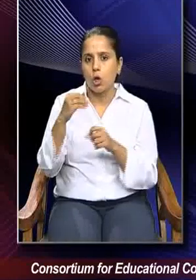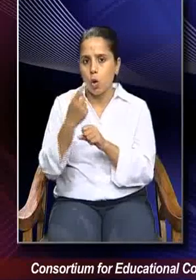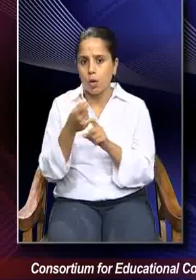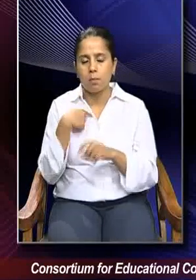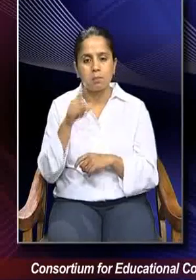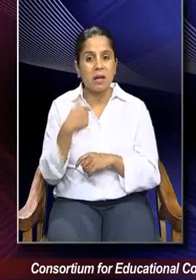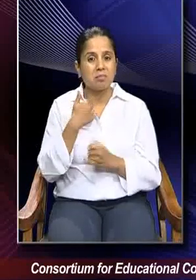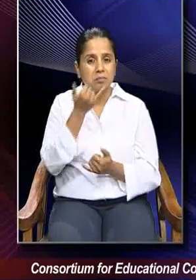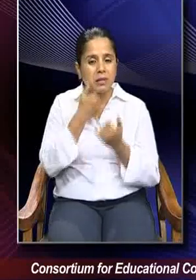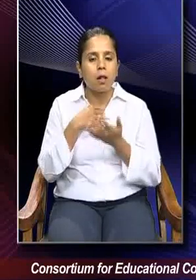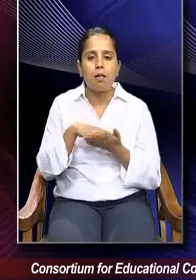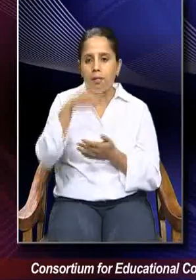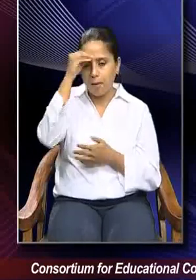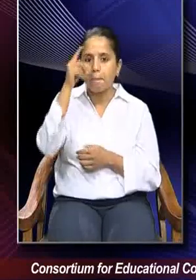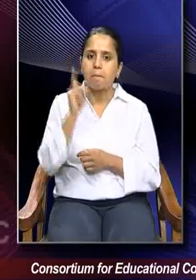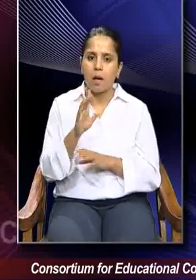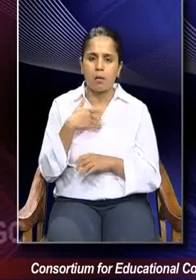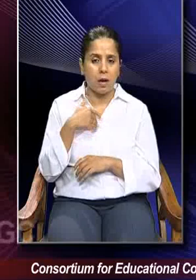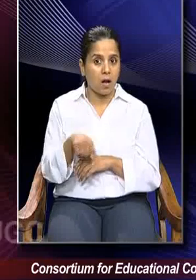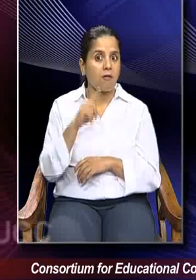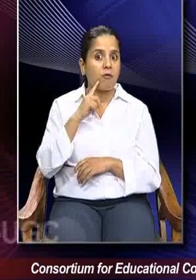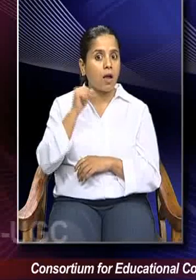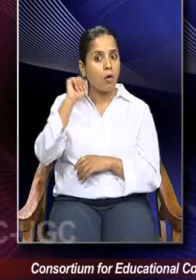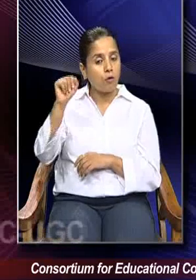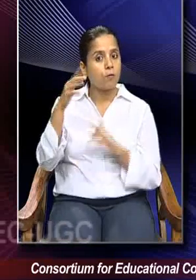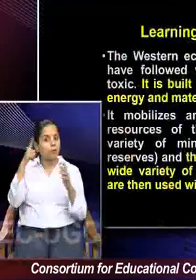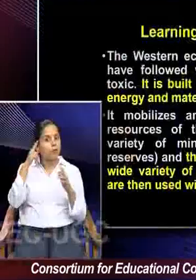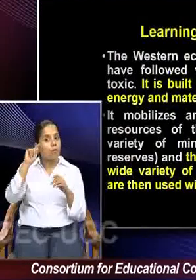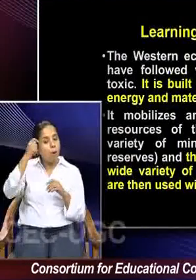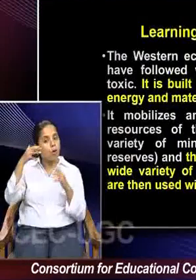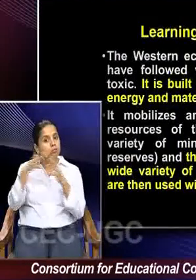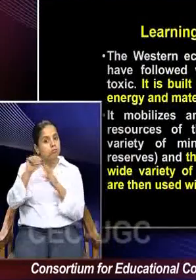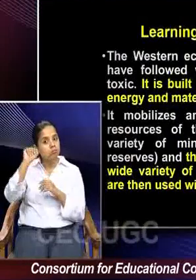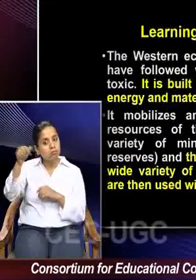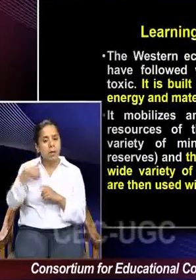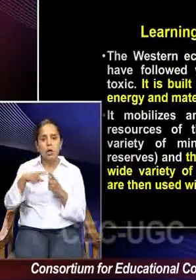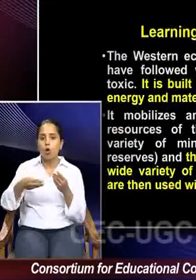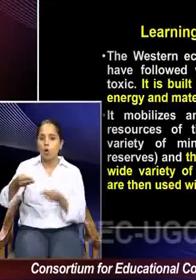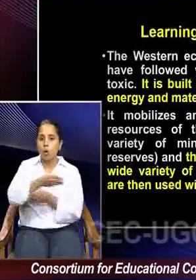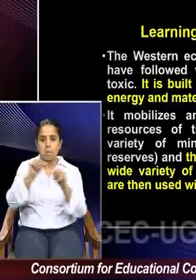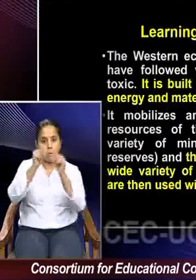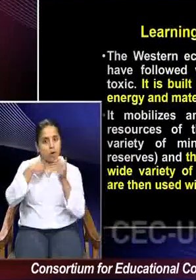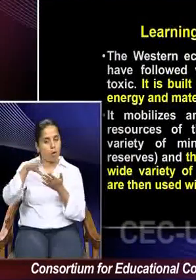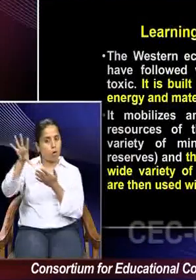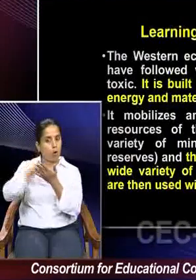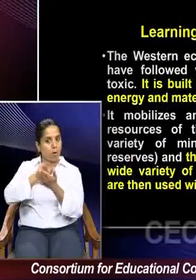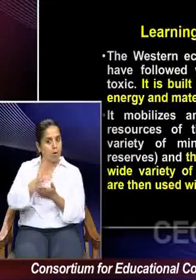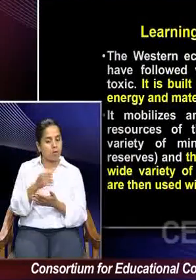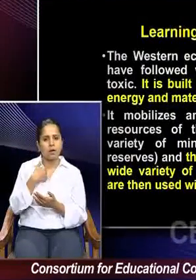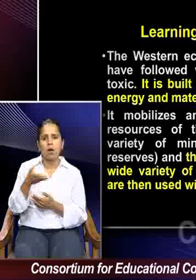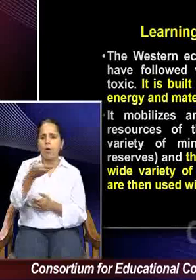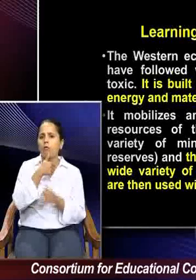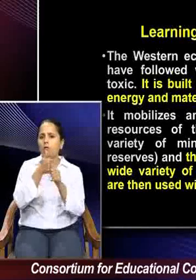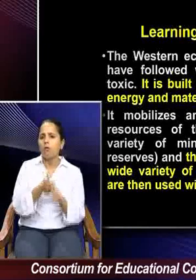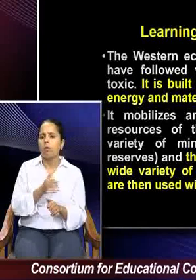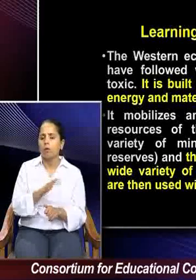the mistakes. We have followed the Western models, the Western economic models, which we have followed